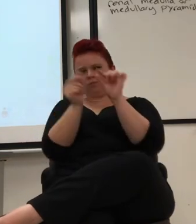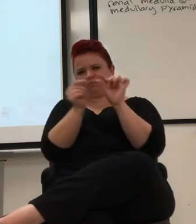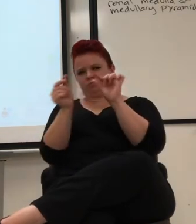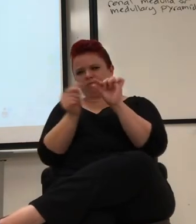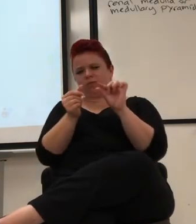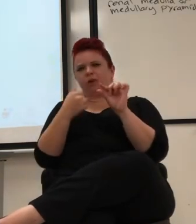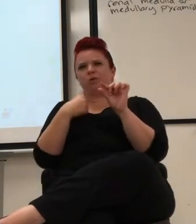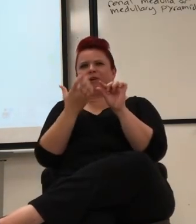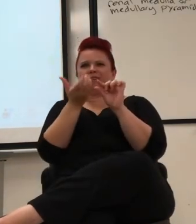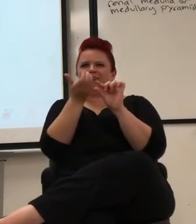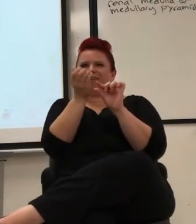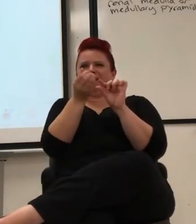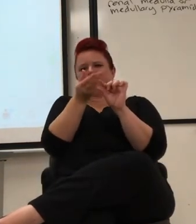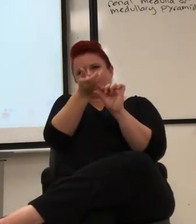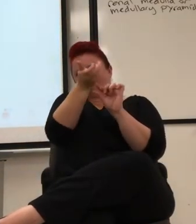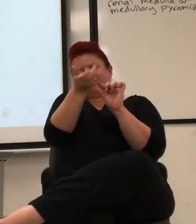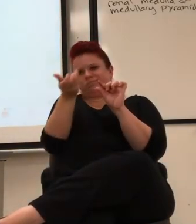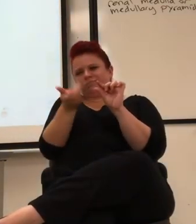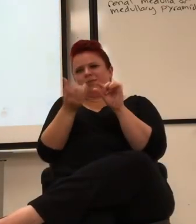urine.